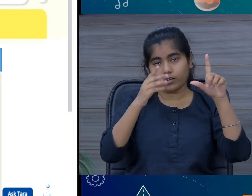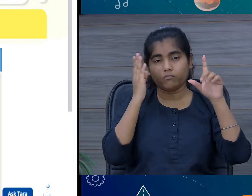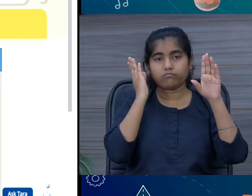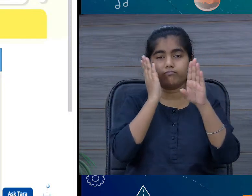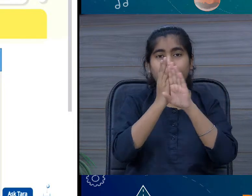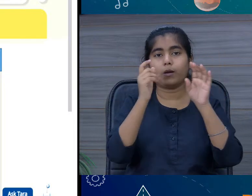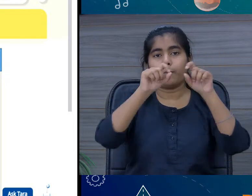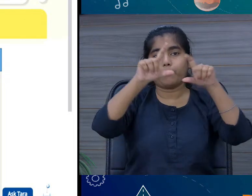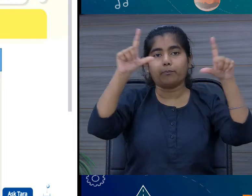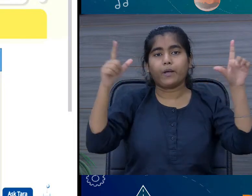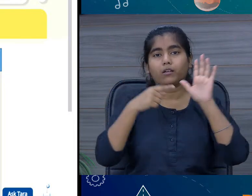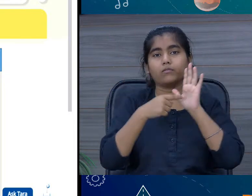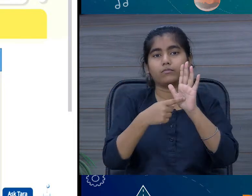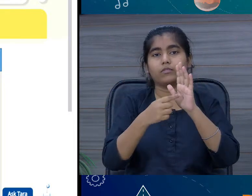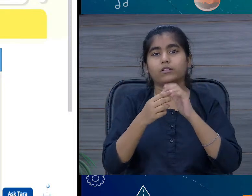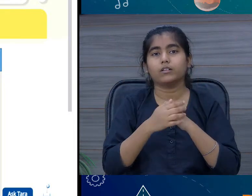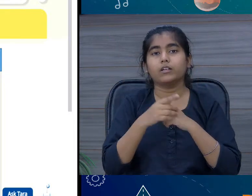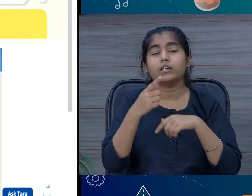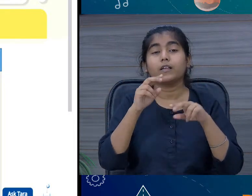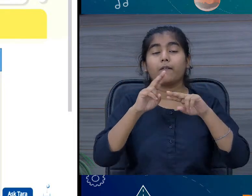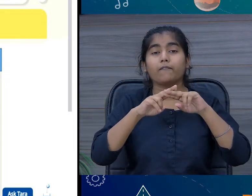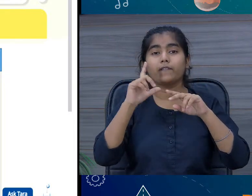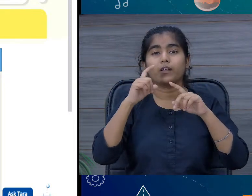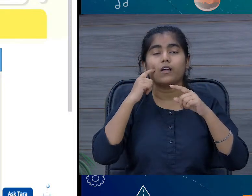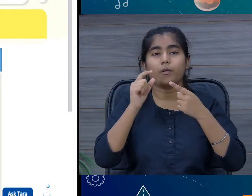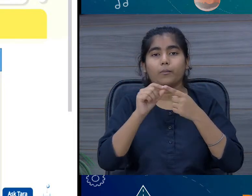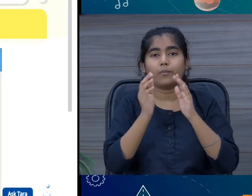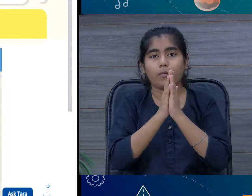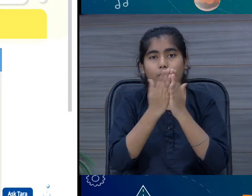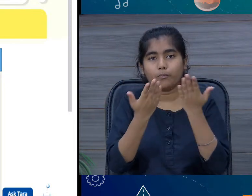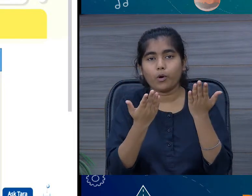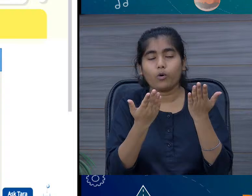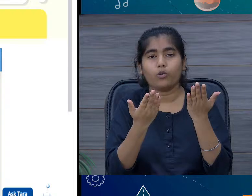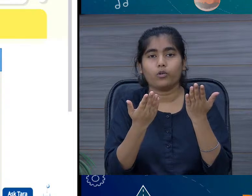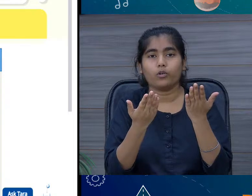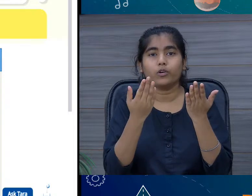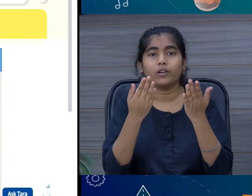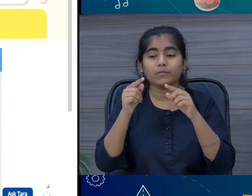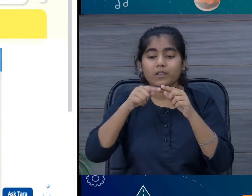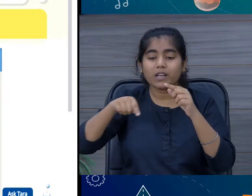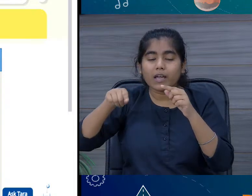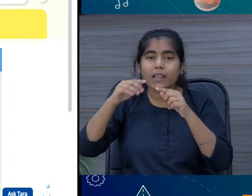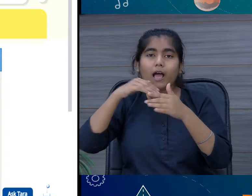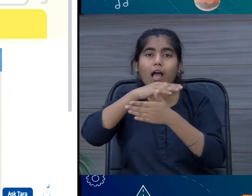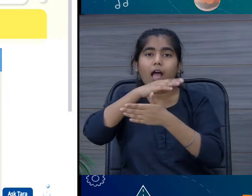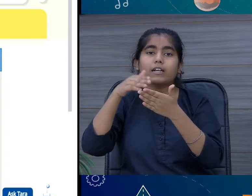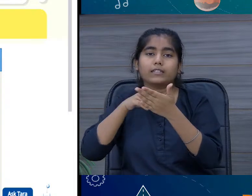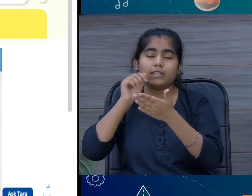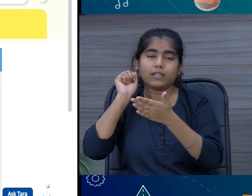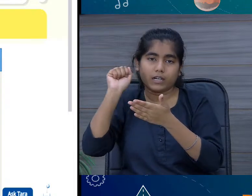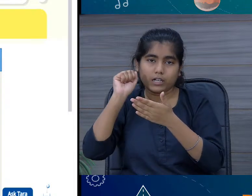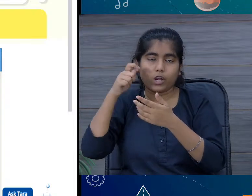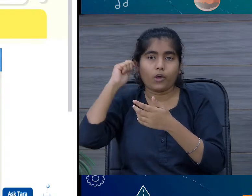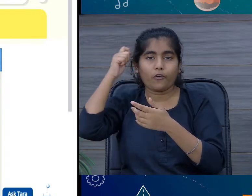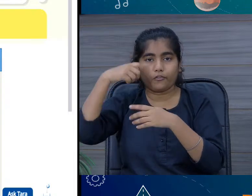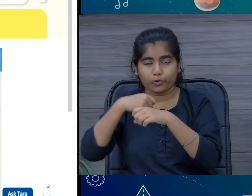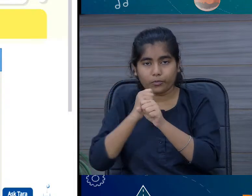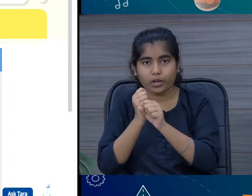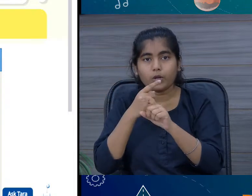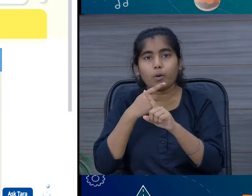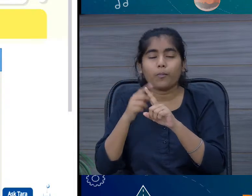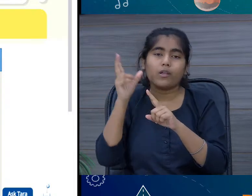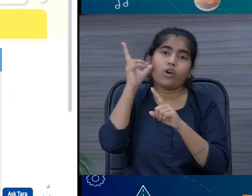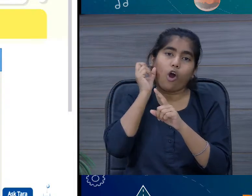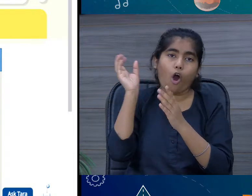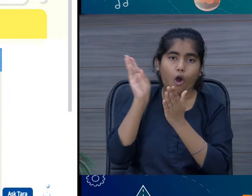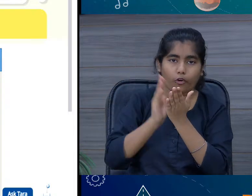page. It is a flip book with ISL embedded videos and audios as well as